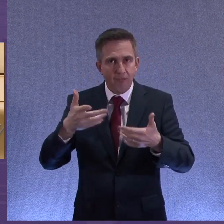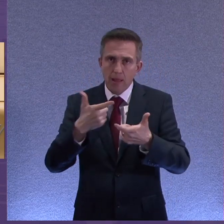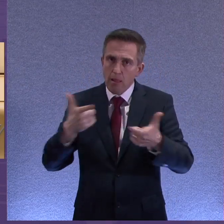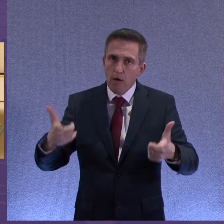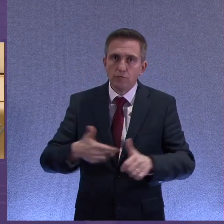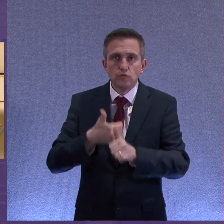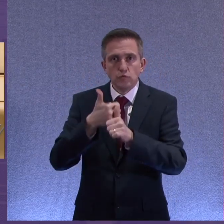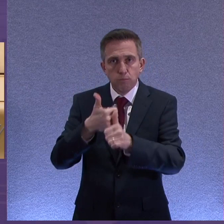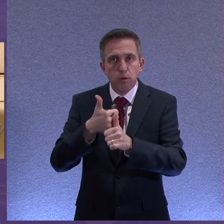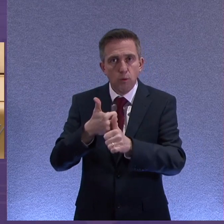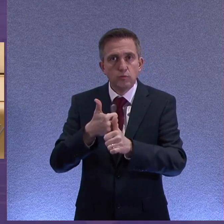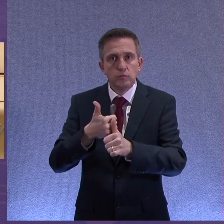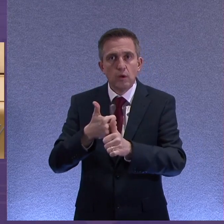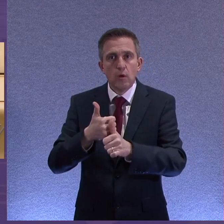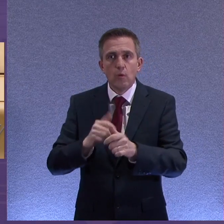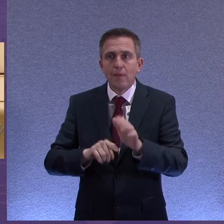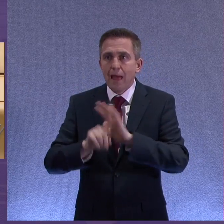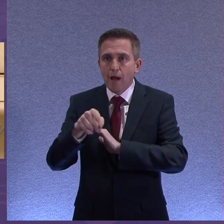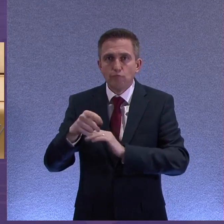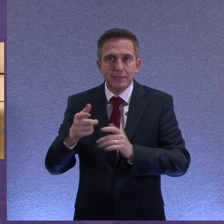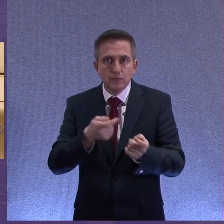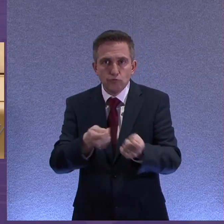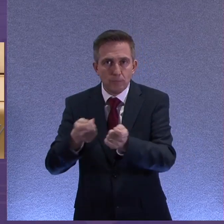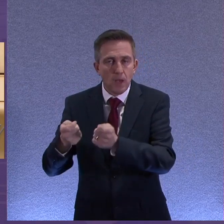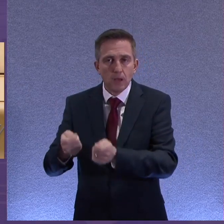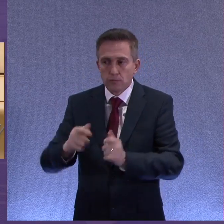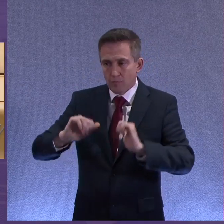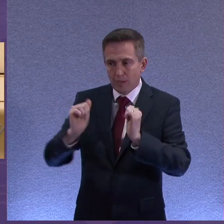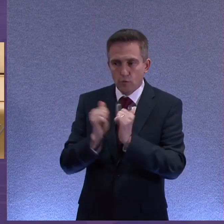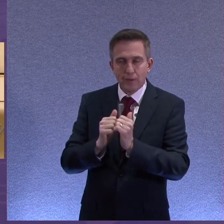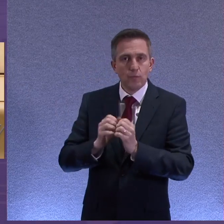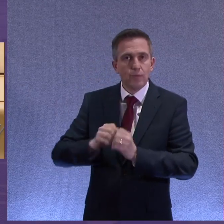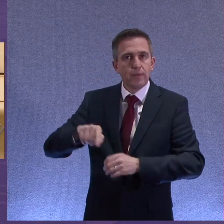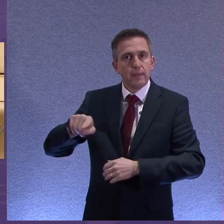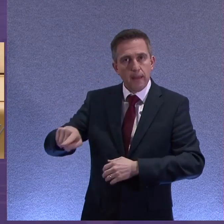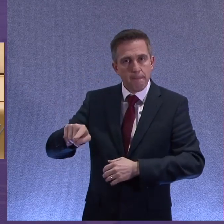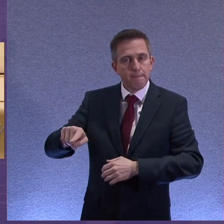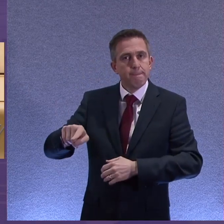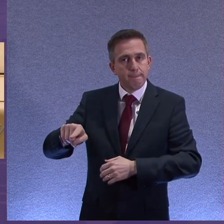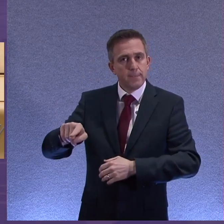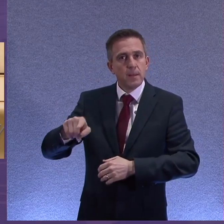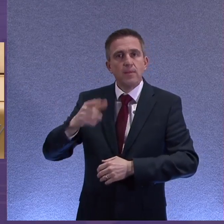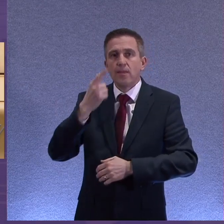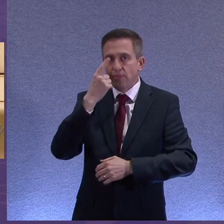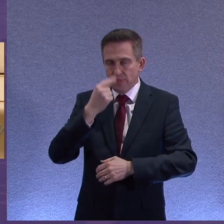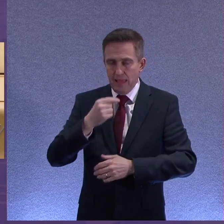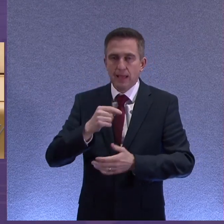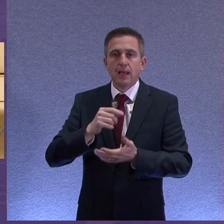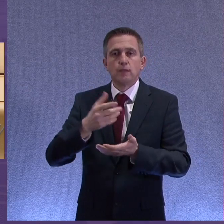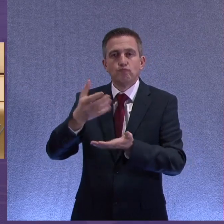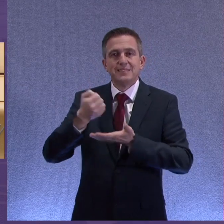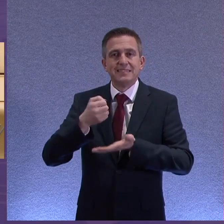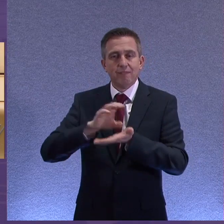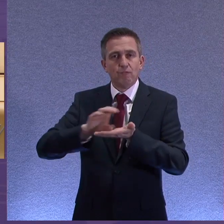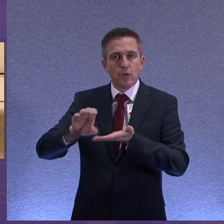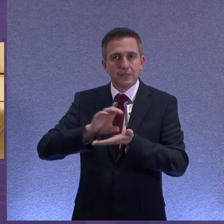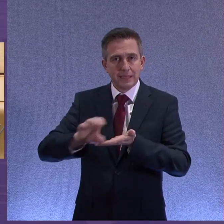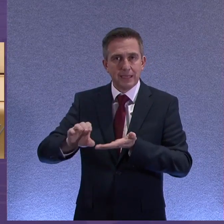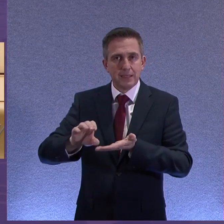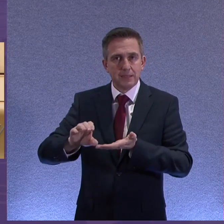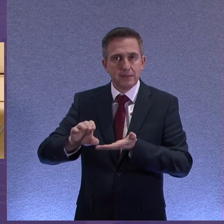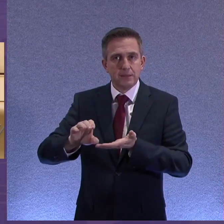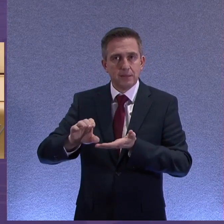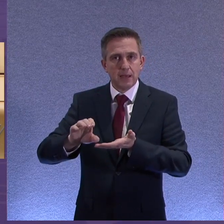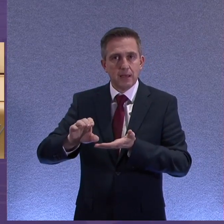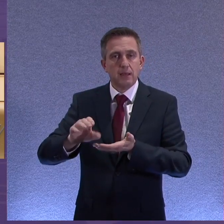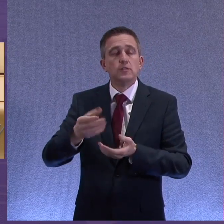on emergency eye treatment. We have reached an agreement with them in terms of the sustainability of their funding in a situation where they won't be